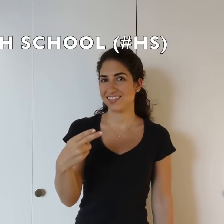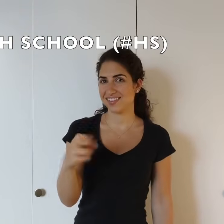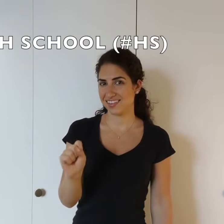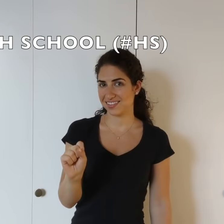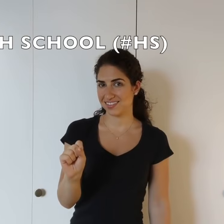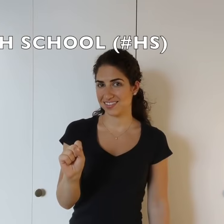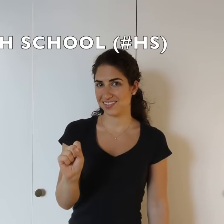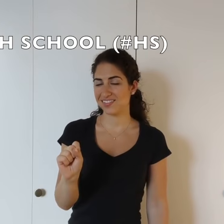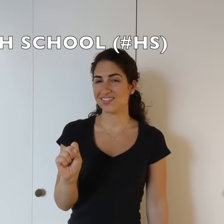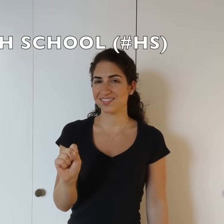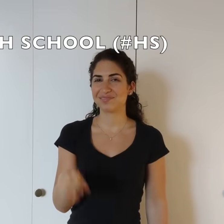High school.